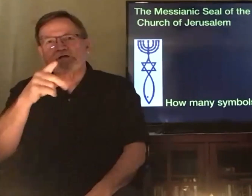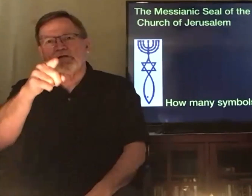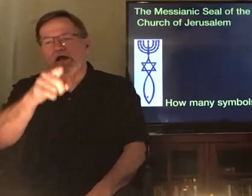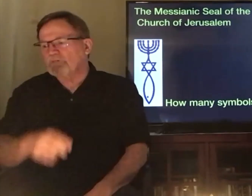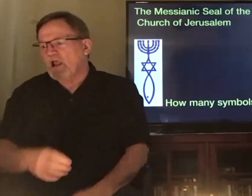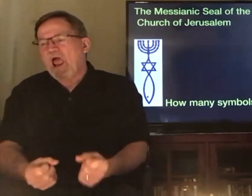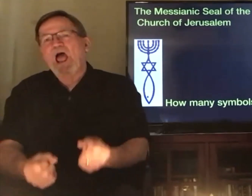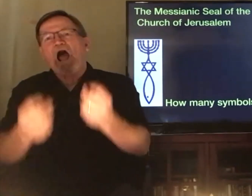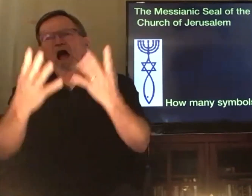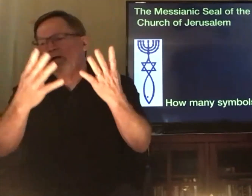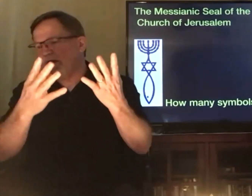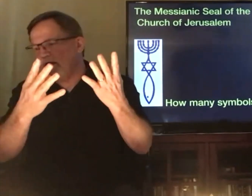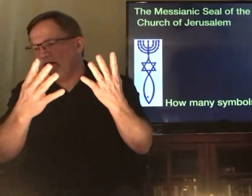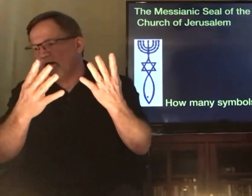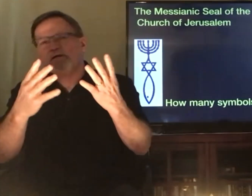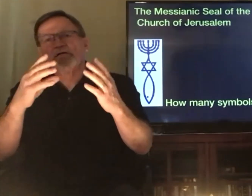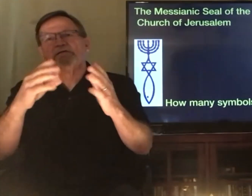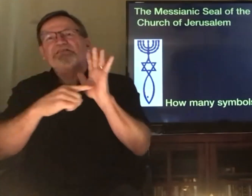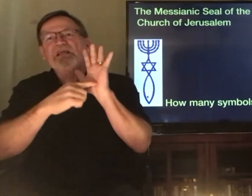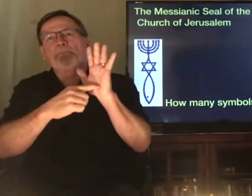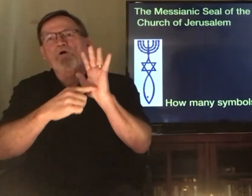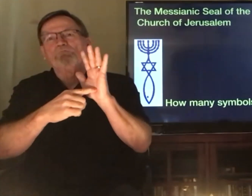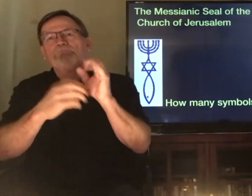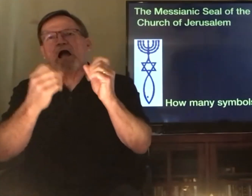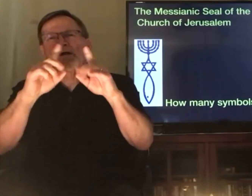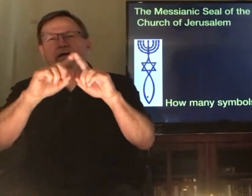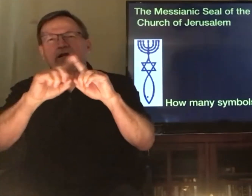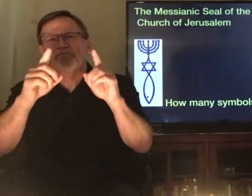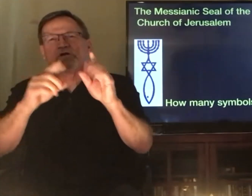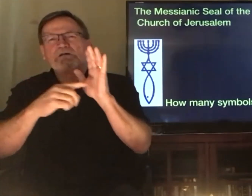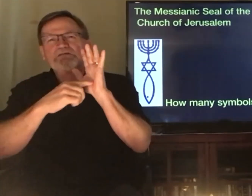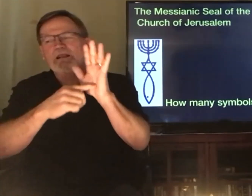Yahweh got them into the root of Israel,